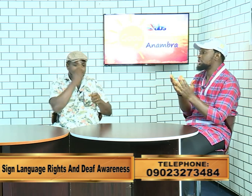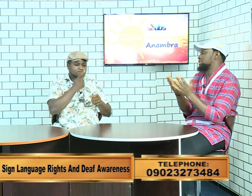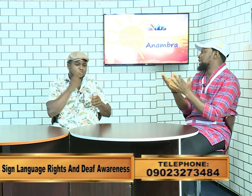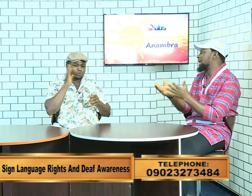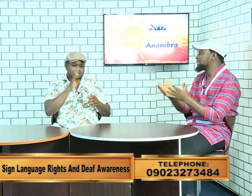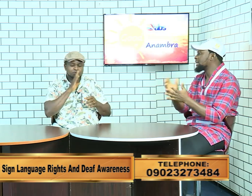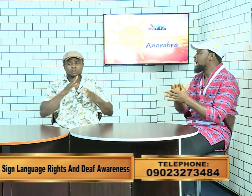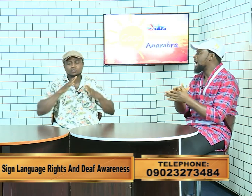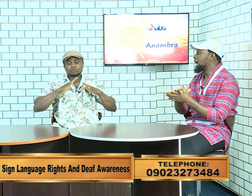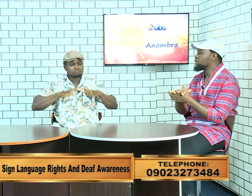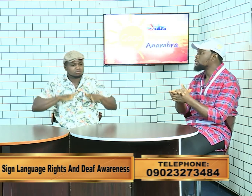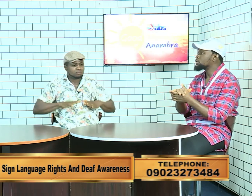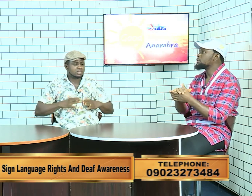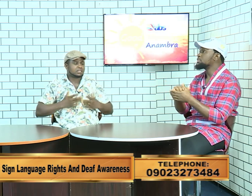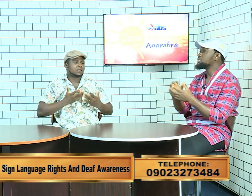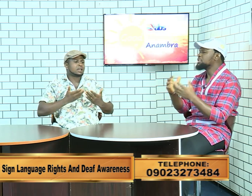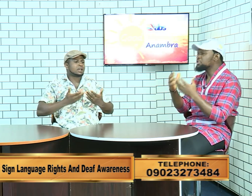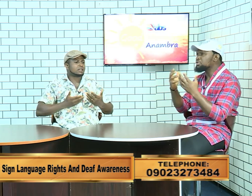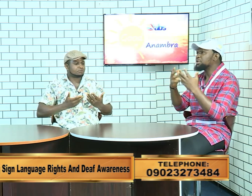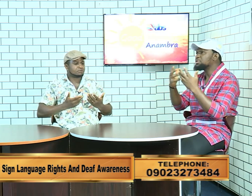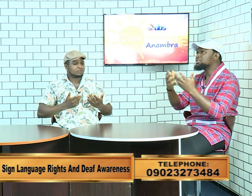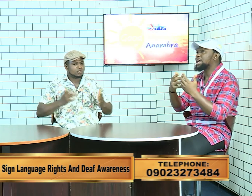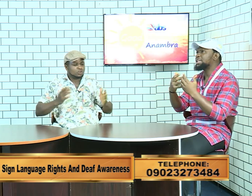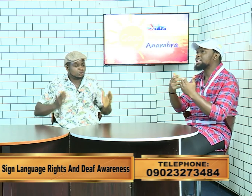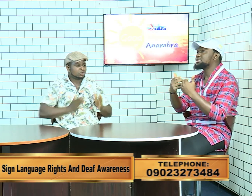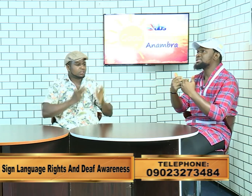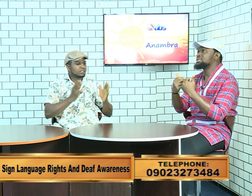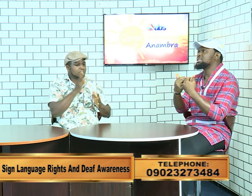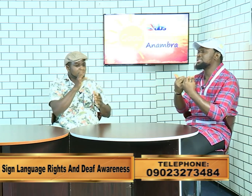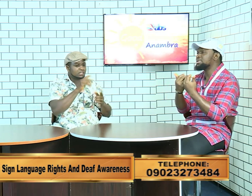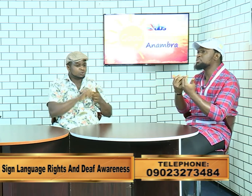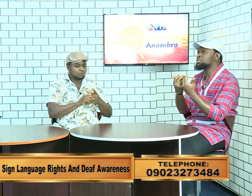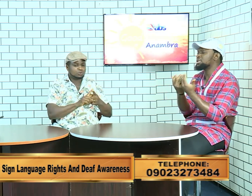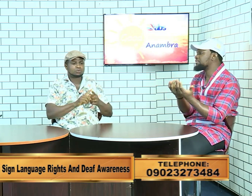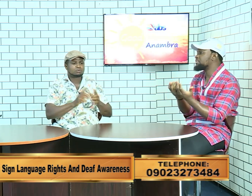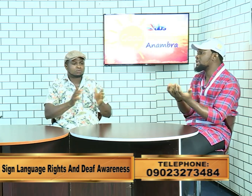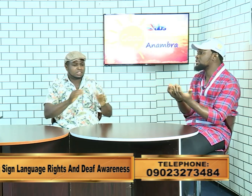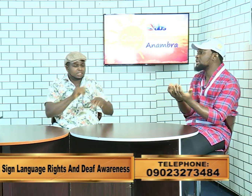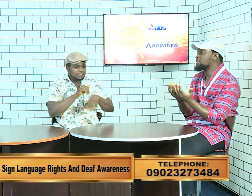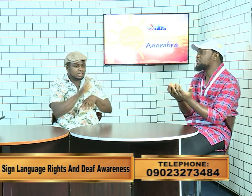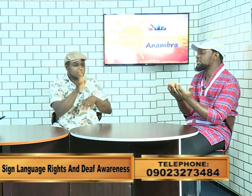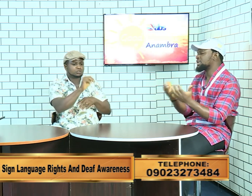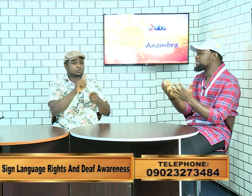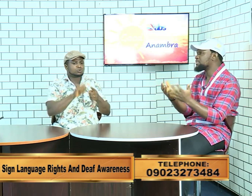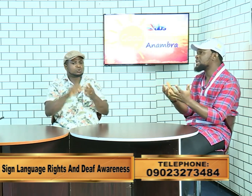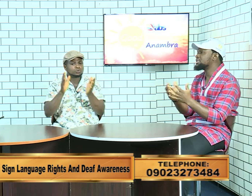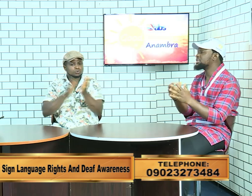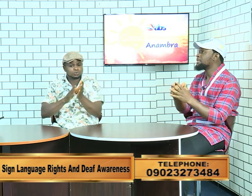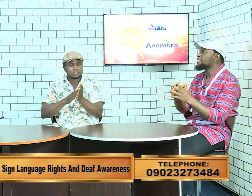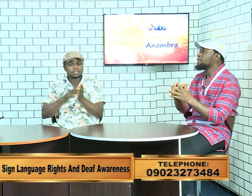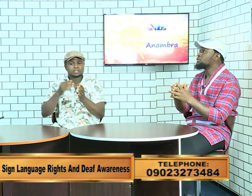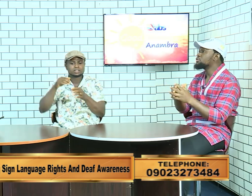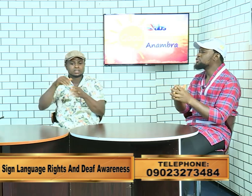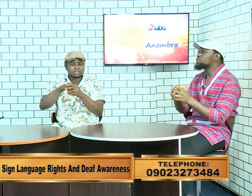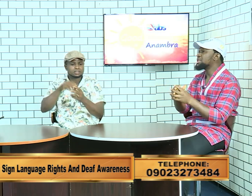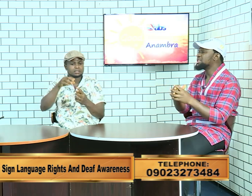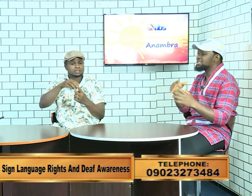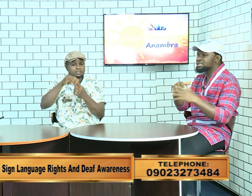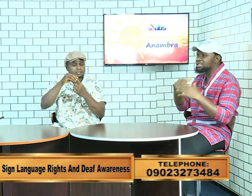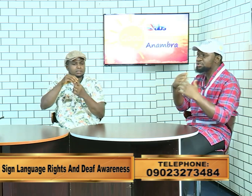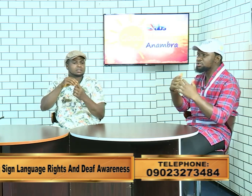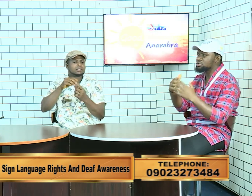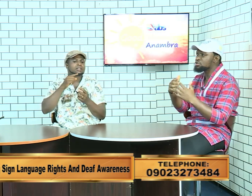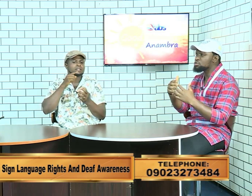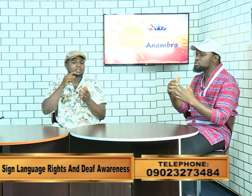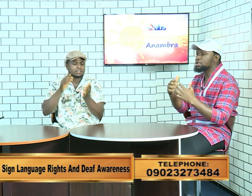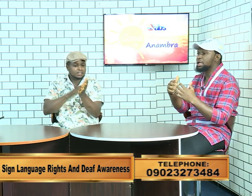more sad, and also, I think it's the same thing with the deaf parents. That most of the deaf parents don't usually send